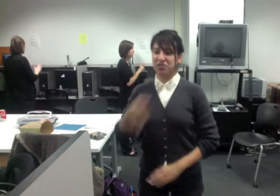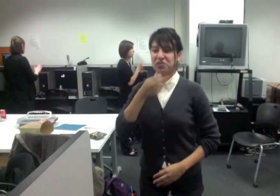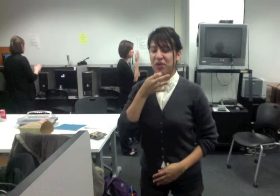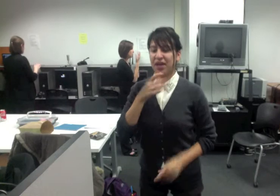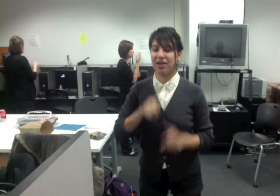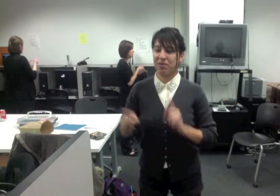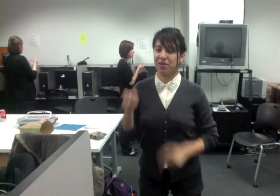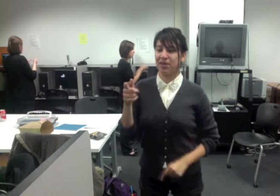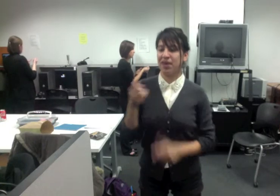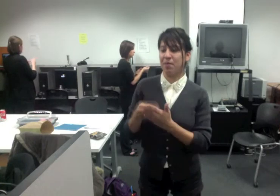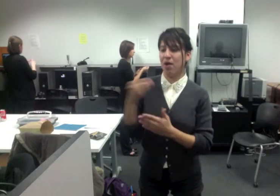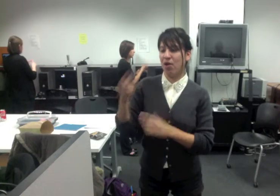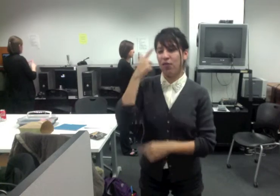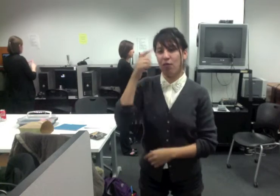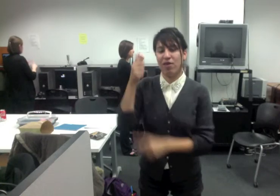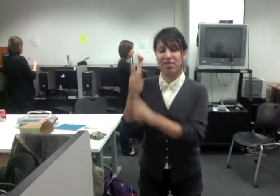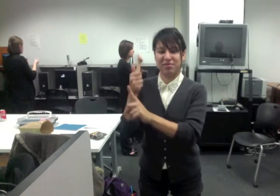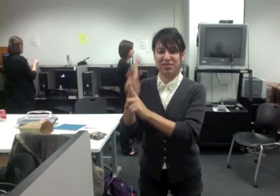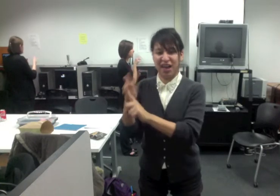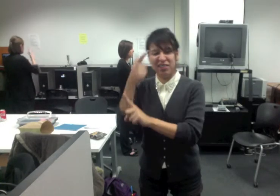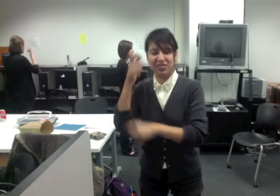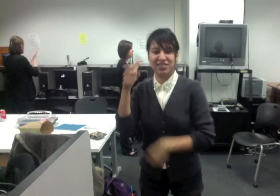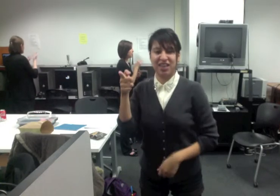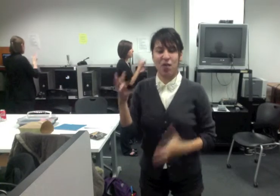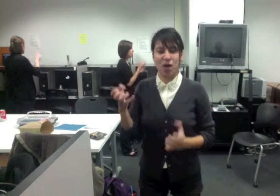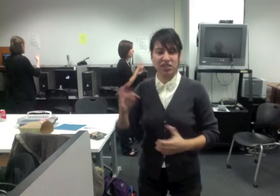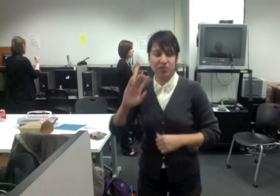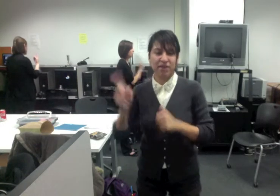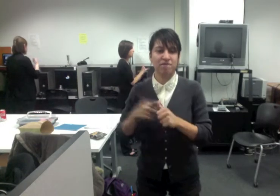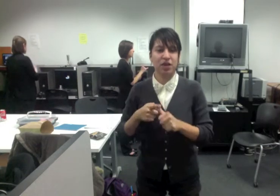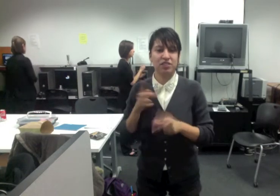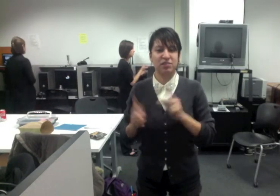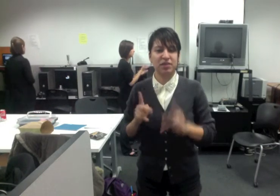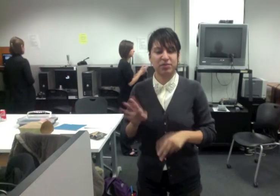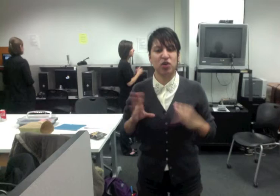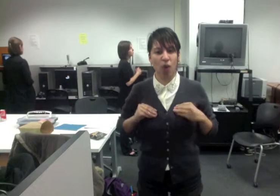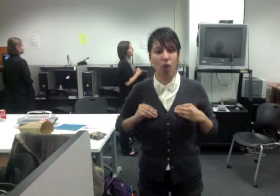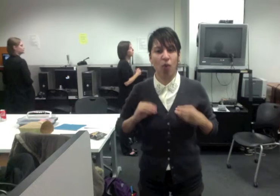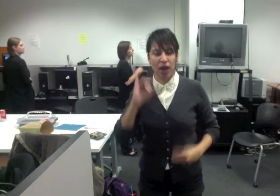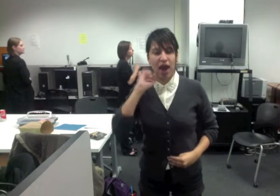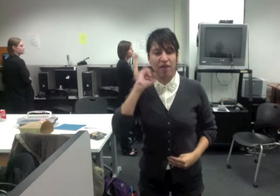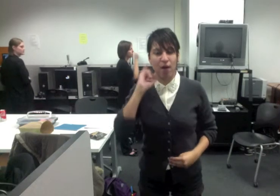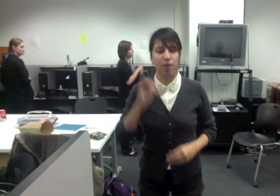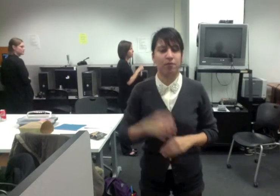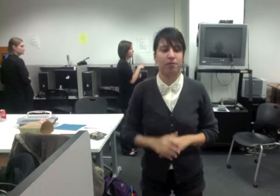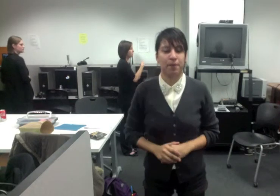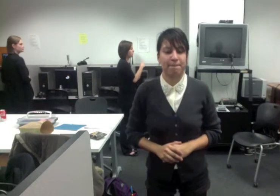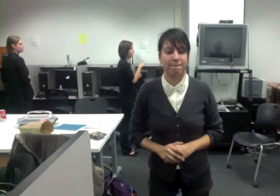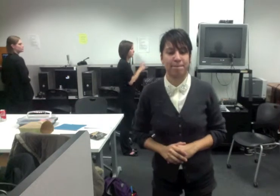don't buy what you do, they buy why you do it. And what you do simply proves what you believe. In fact, people will do the things that prove what